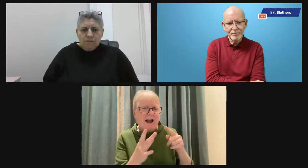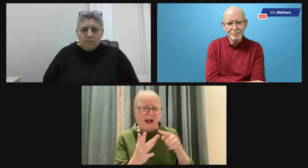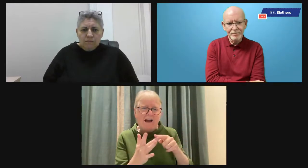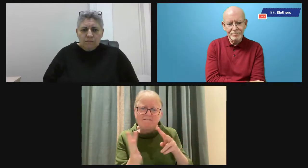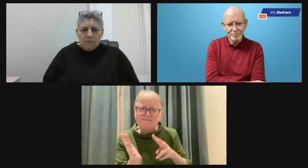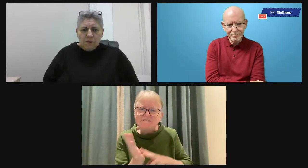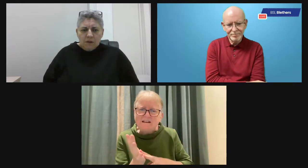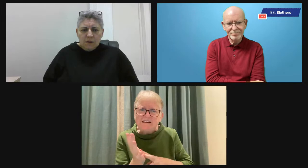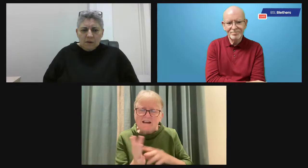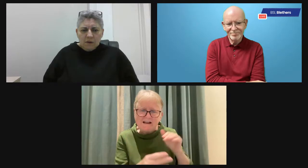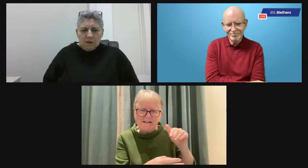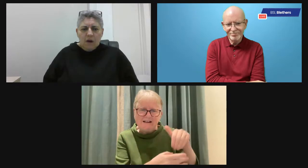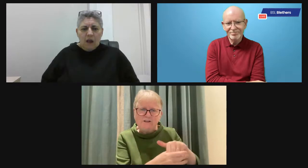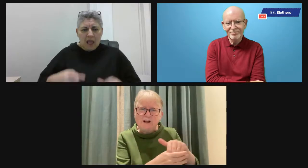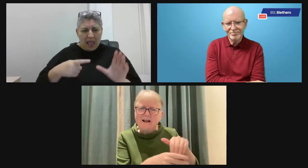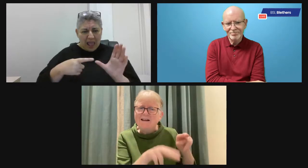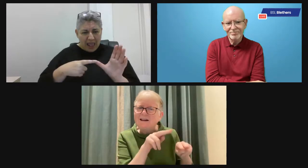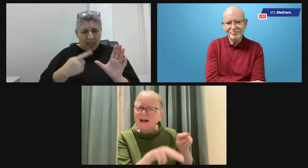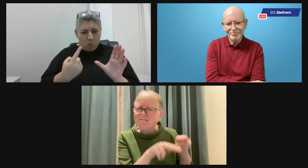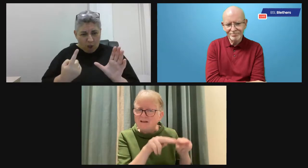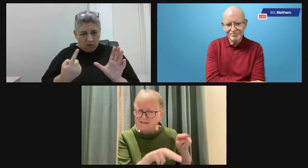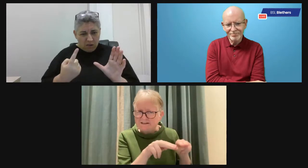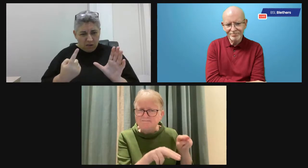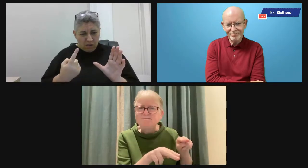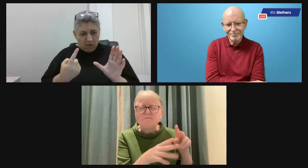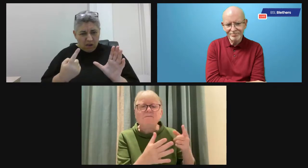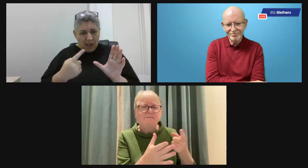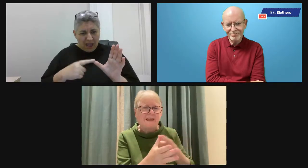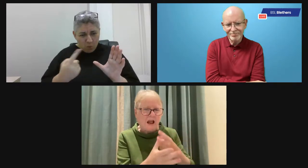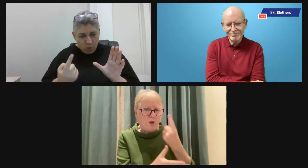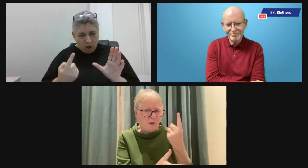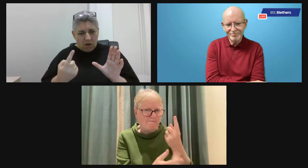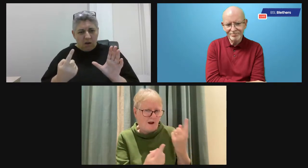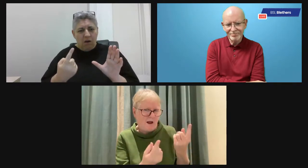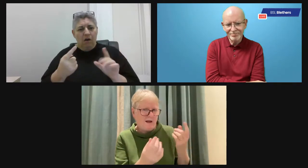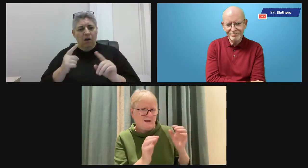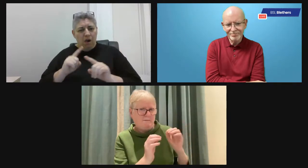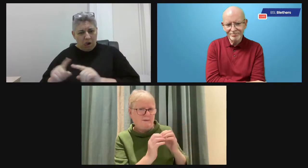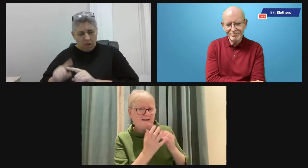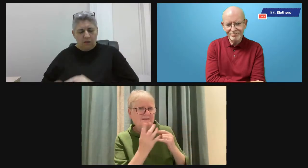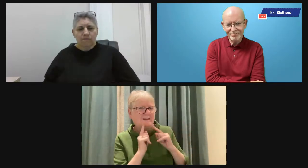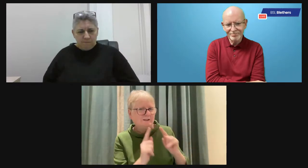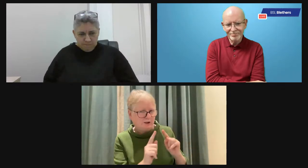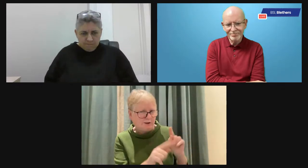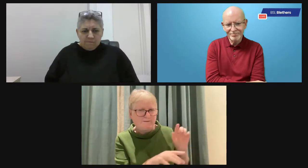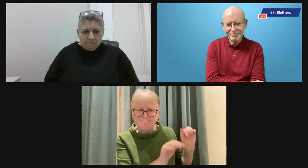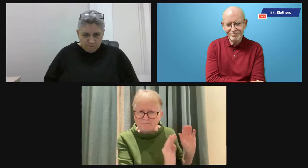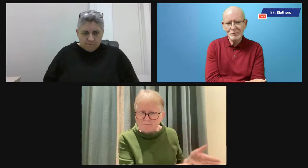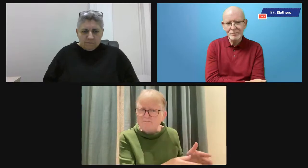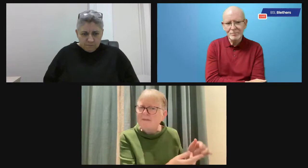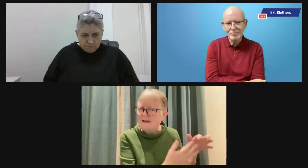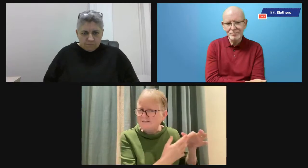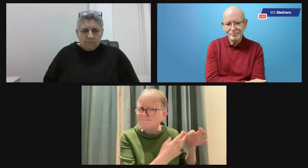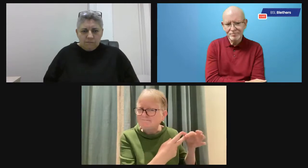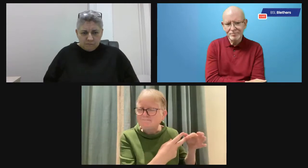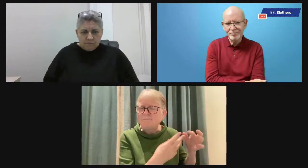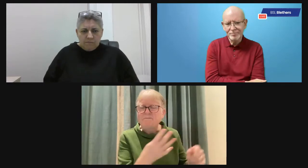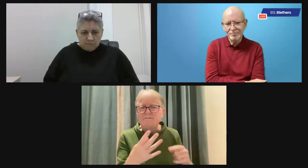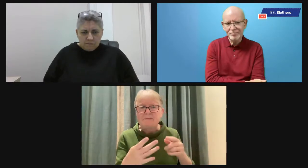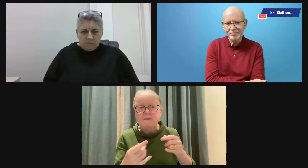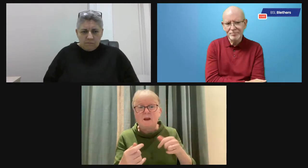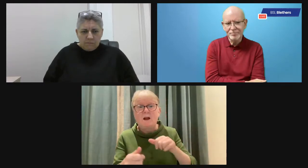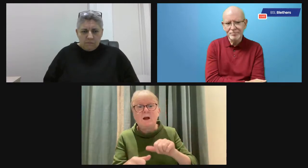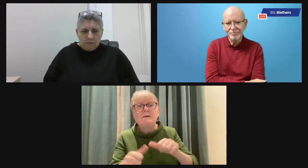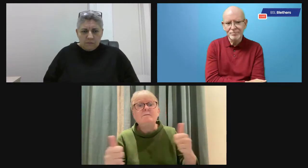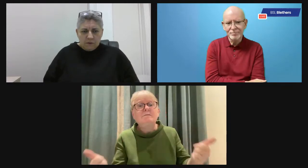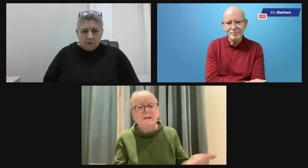in the MVQ days, we had assessors and IVs, internal verifiers. Right, okay. And the old